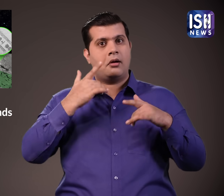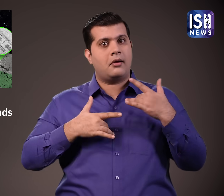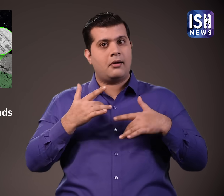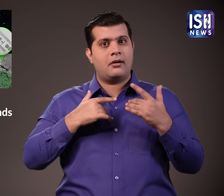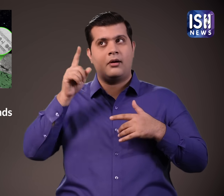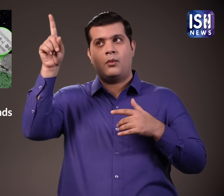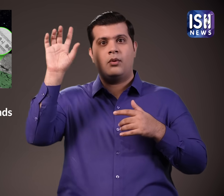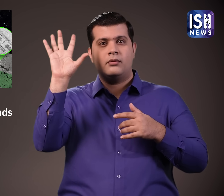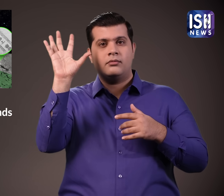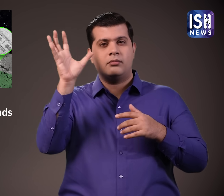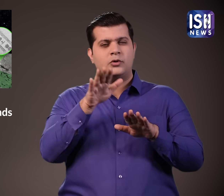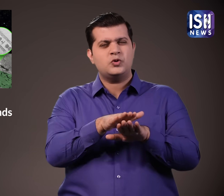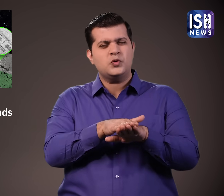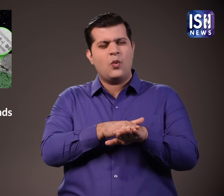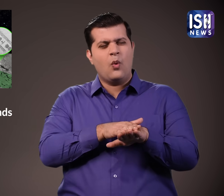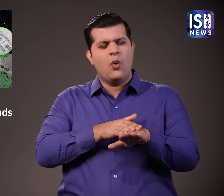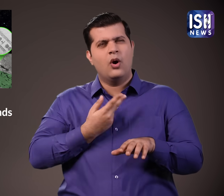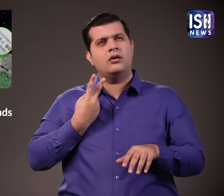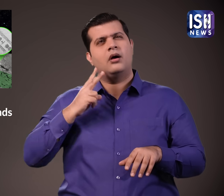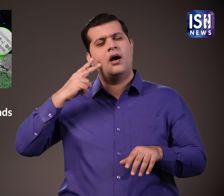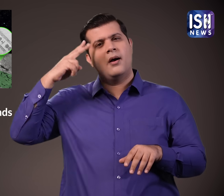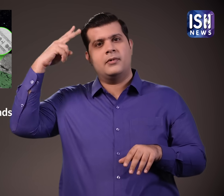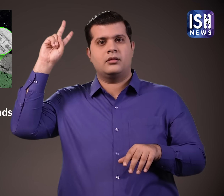Days on the moon are longer as compared to the earth.